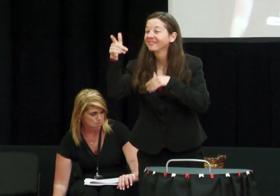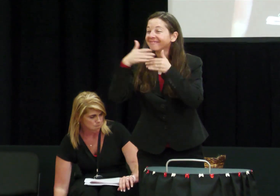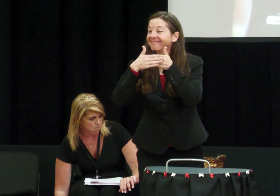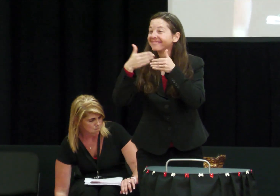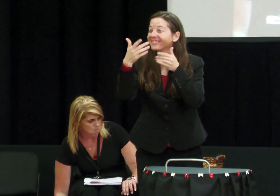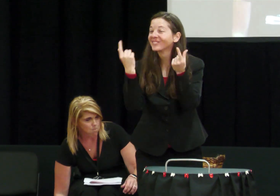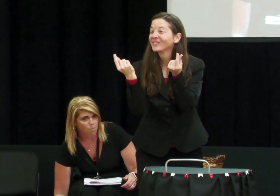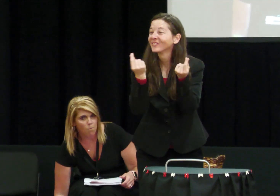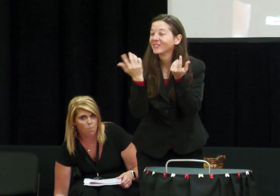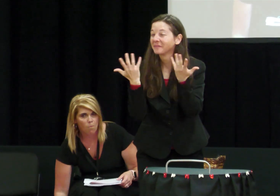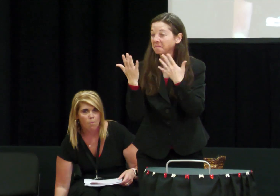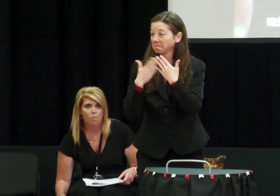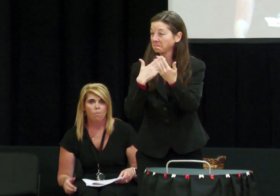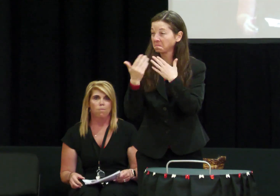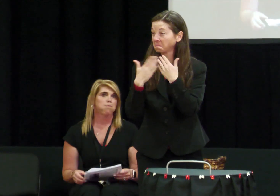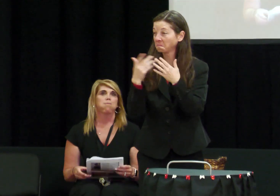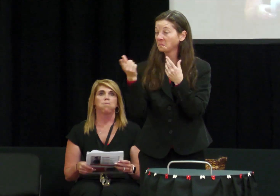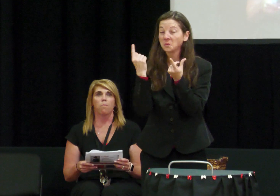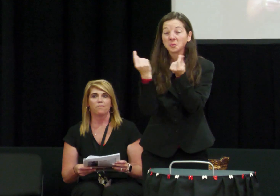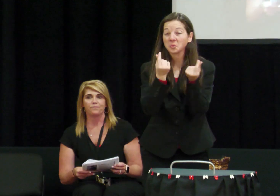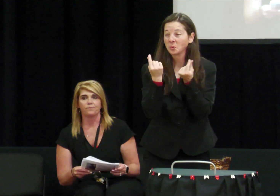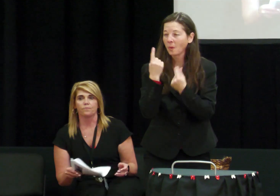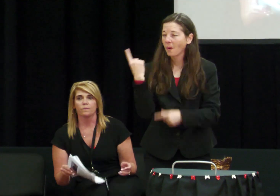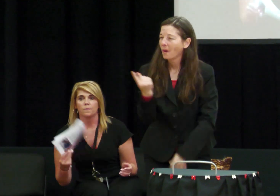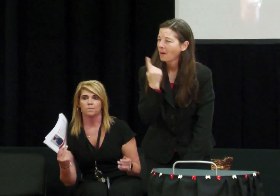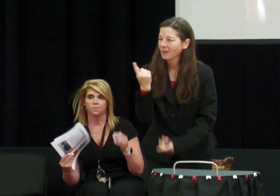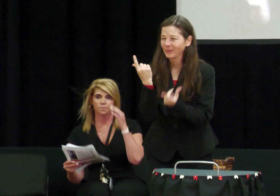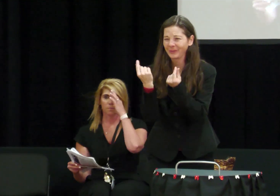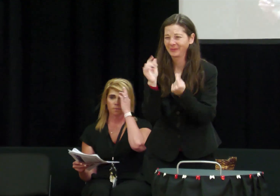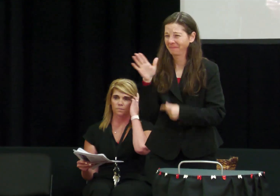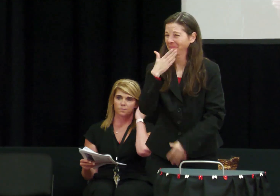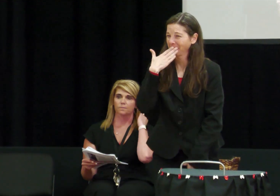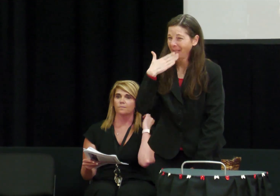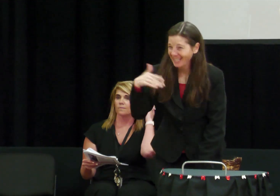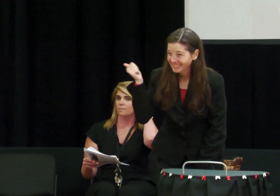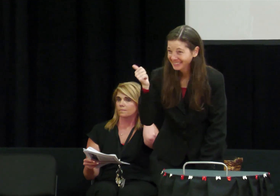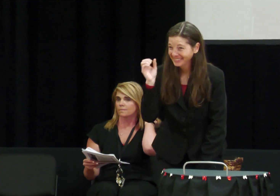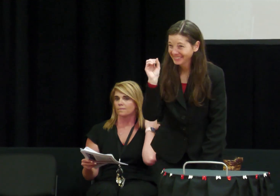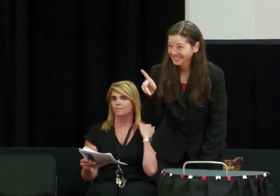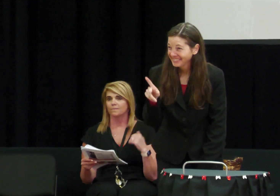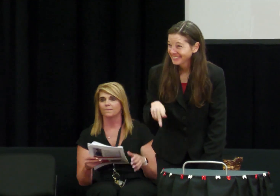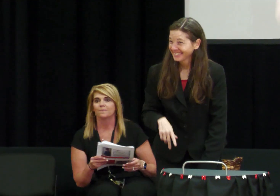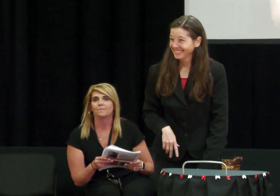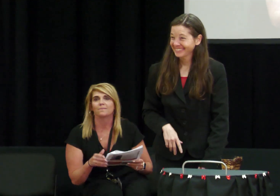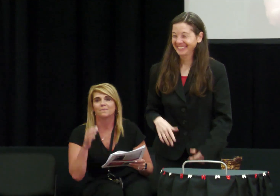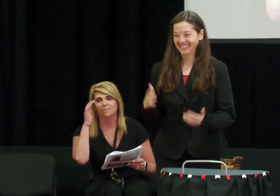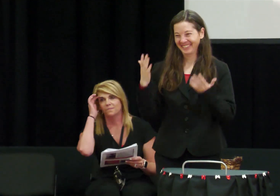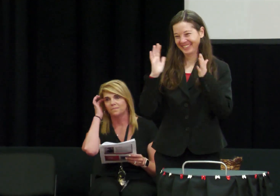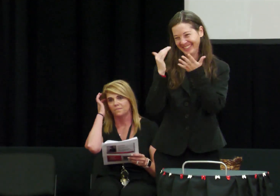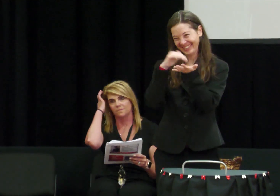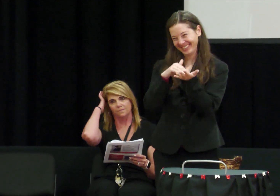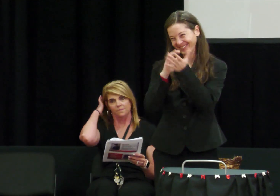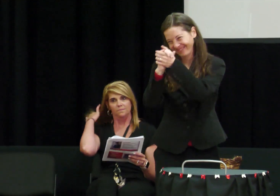look forward to seeing what you all do next. Regardless what you do, always do your best, okay?